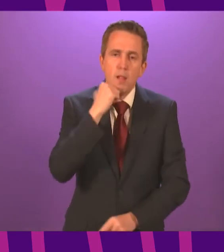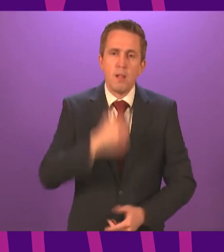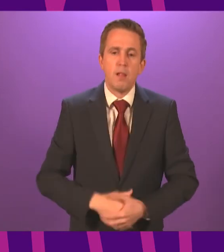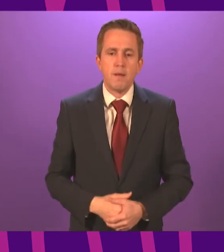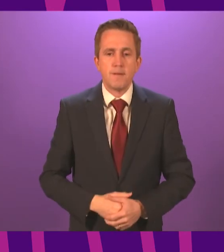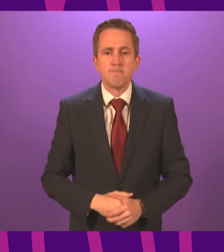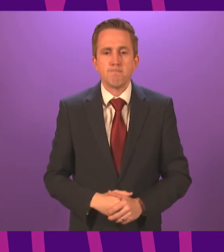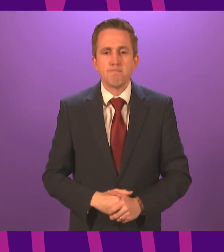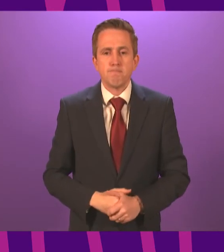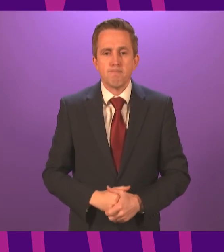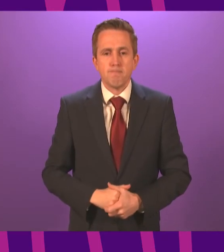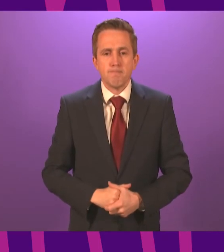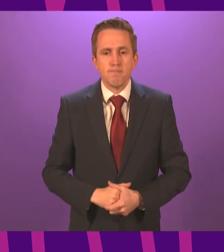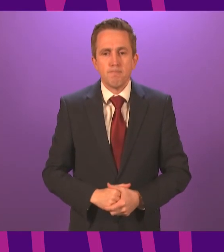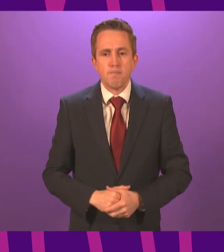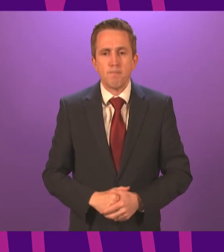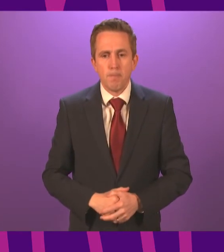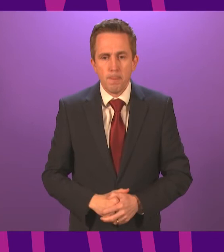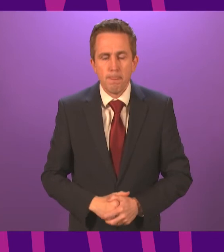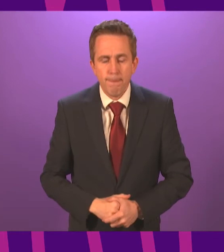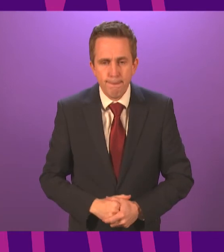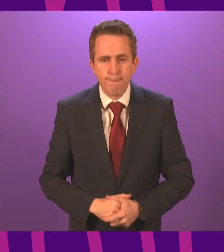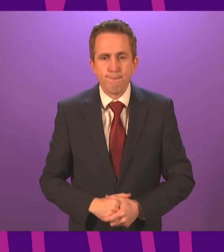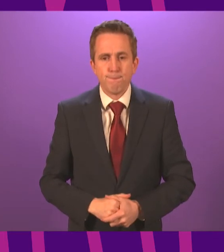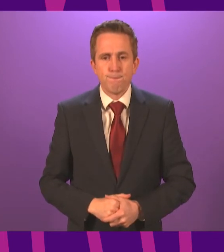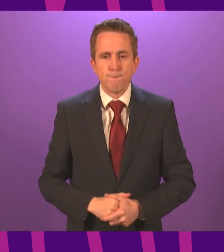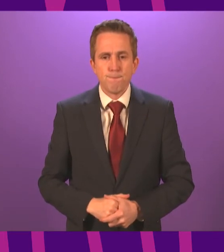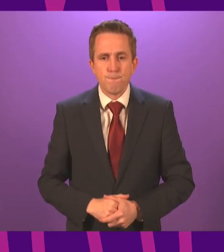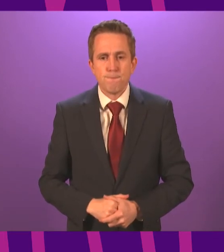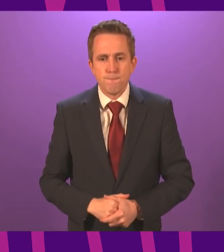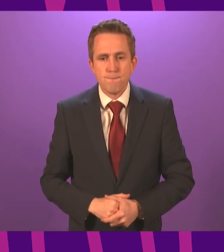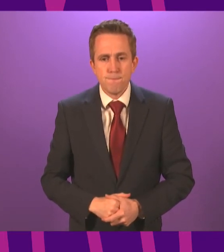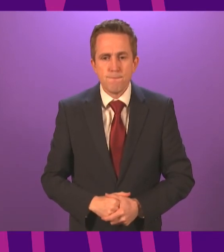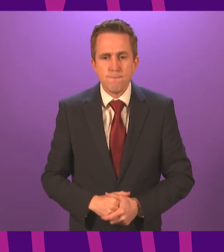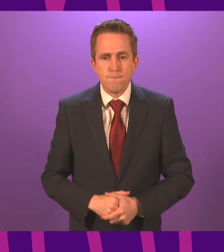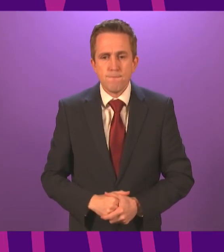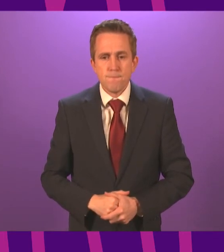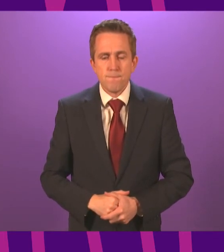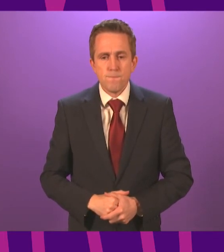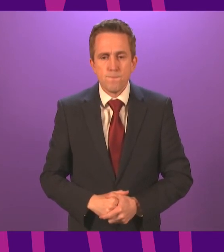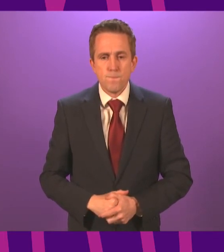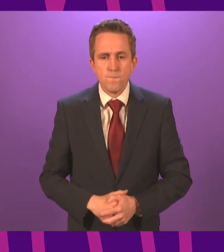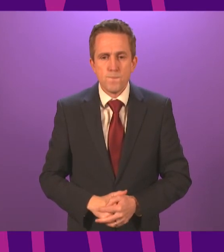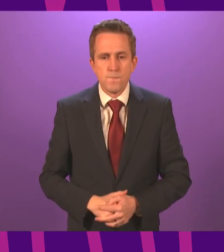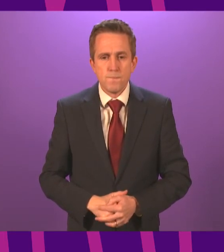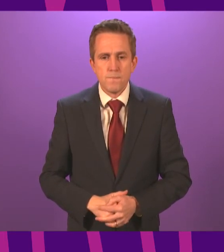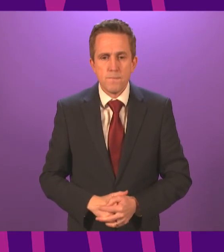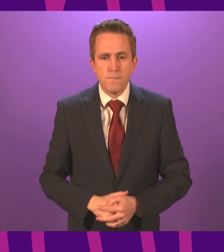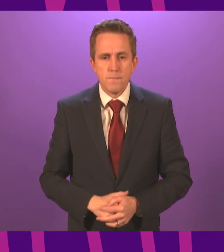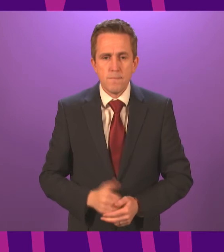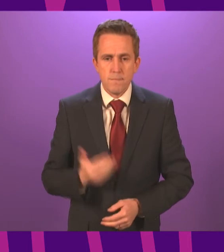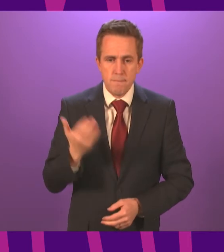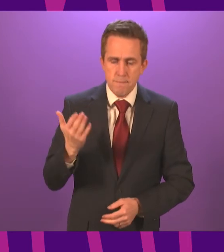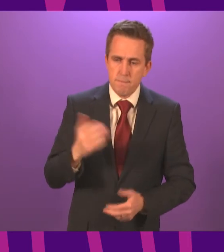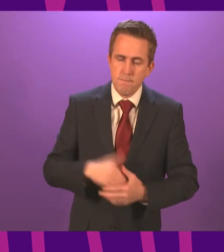Thank you very much, Mr. Patrick. Mr. Harvey. Colin Smith to be followed by Maurice Golden. Thank you,